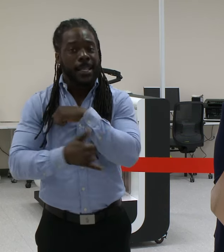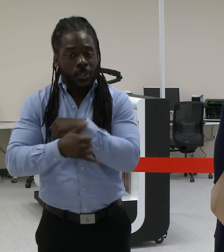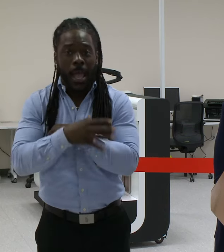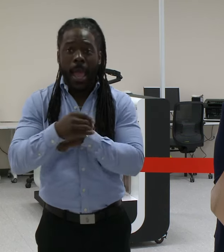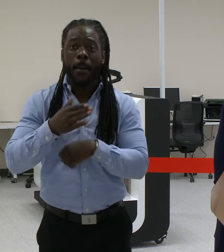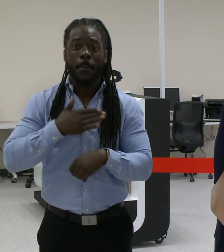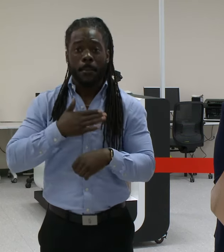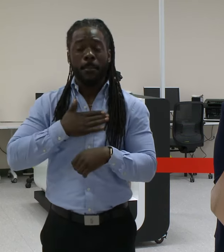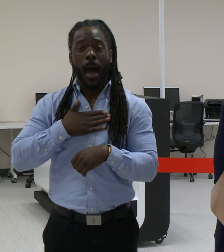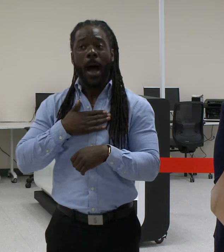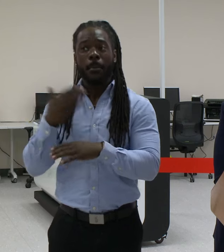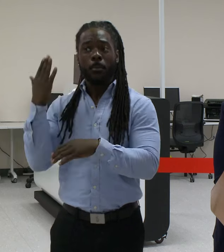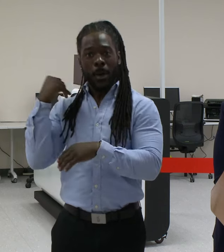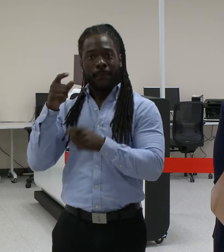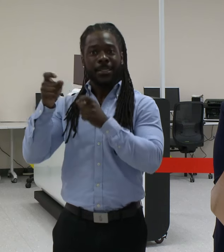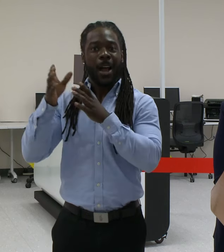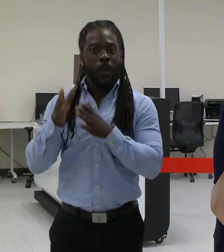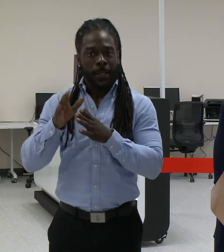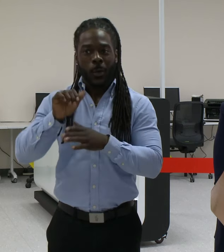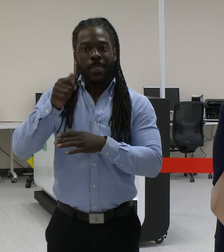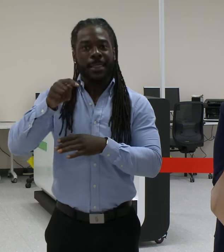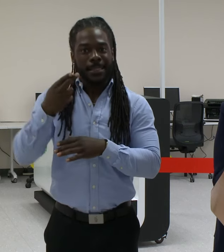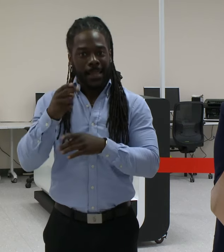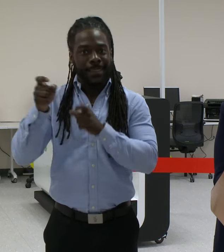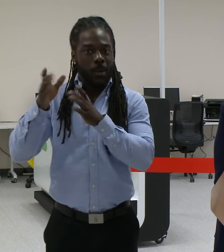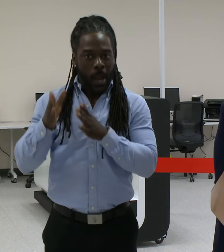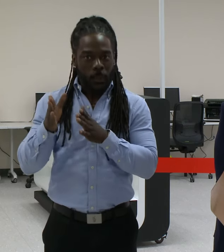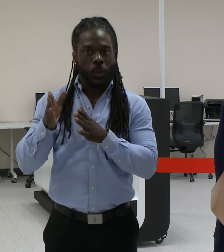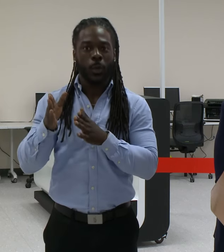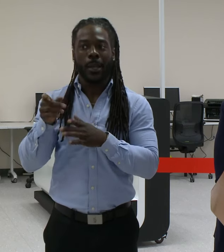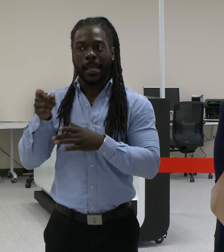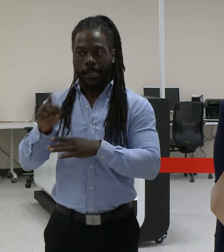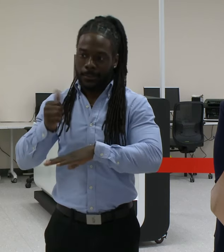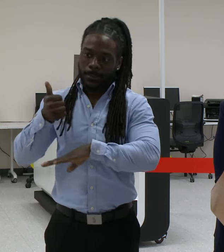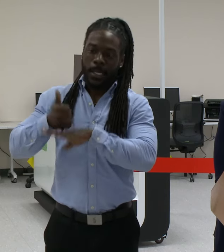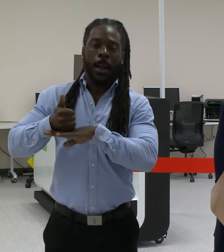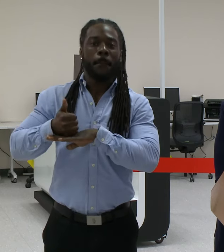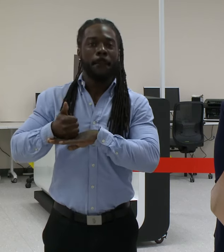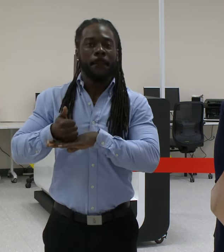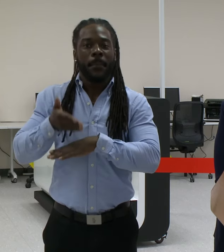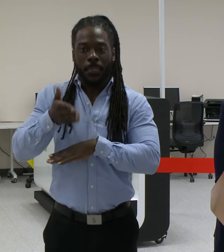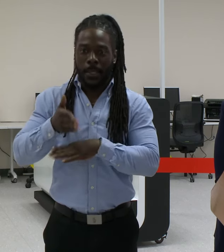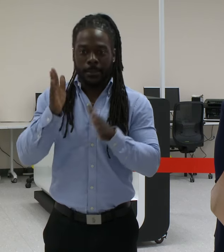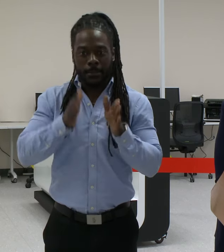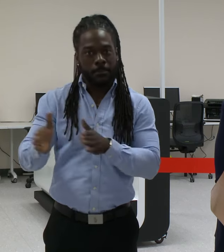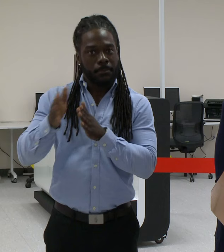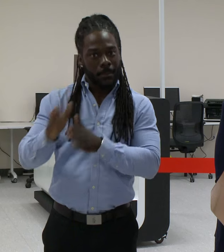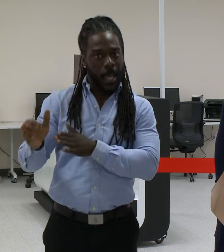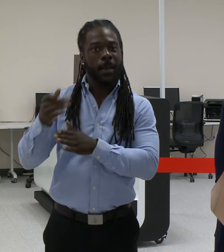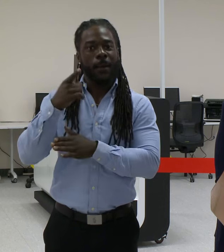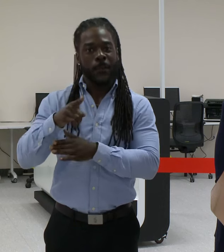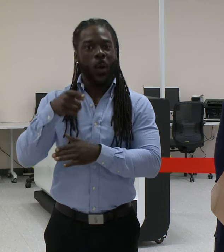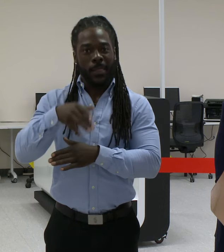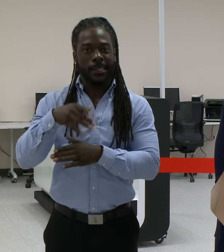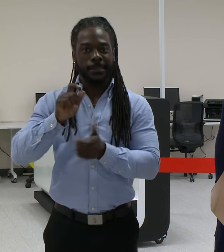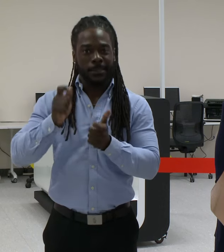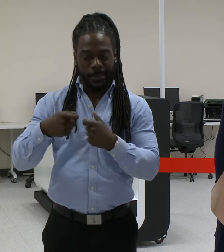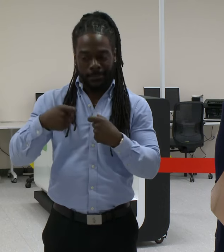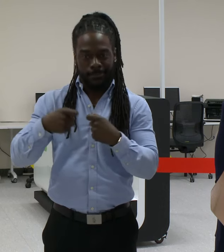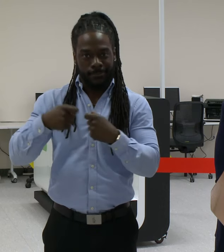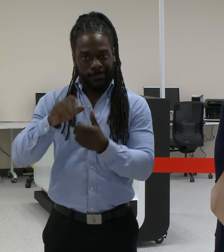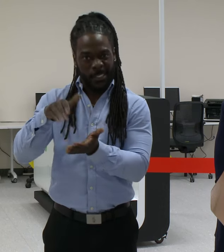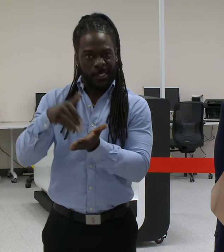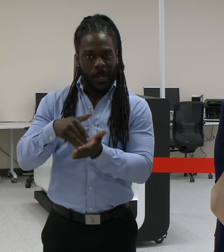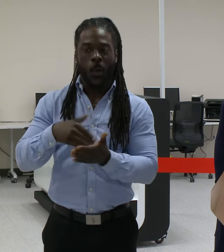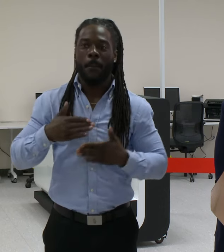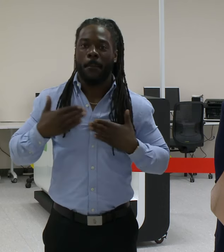predecessor, David Ferriero, the 10th Archivist of the United States, who put into motion the plans for the Digitization Center. I'm so